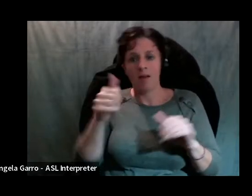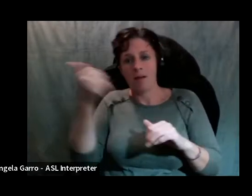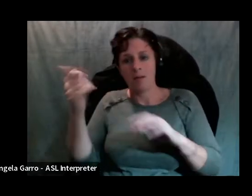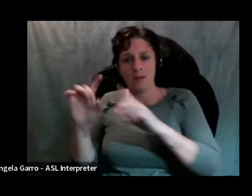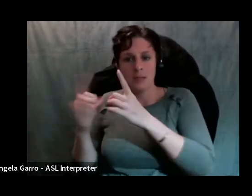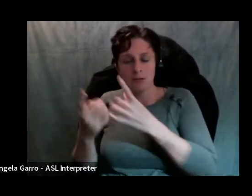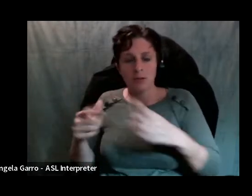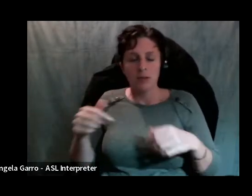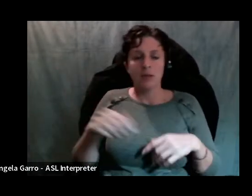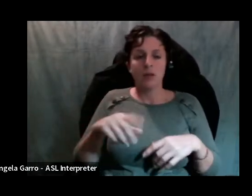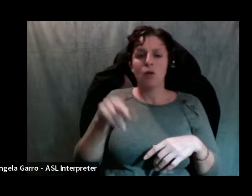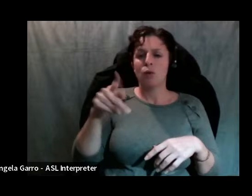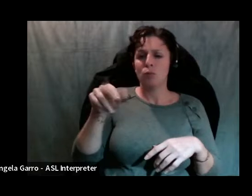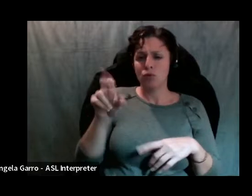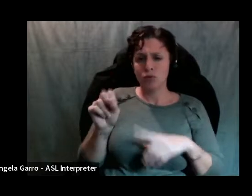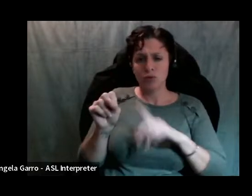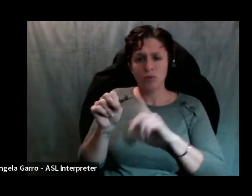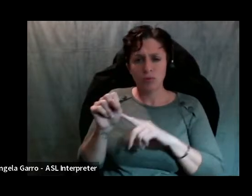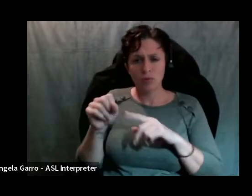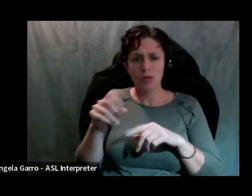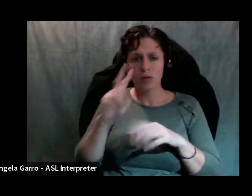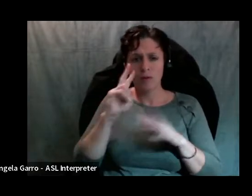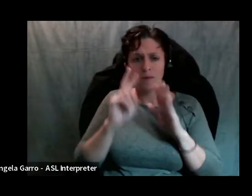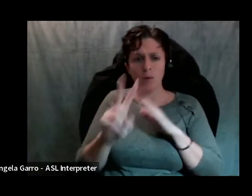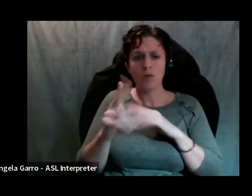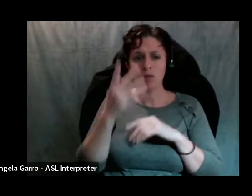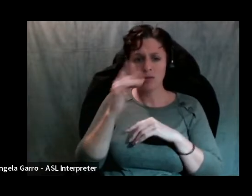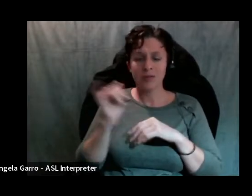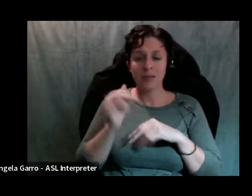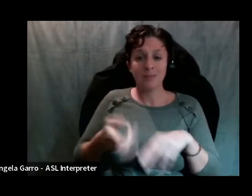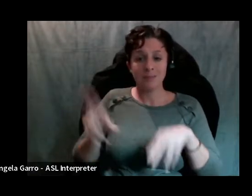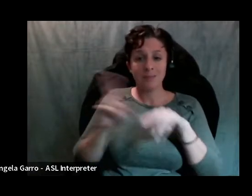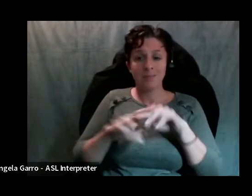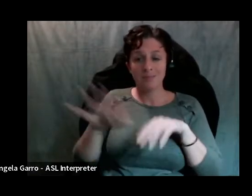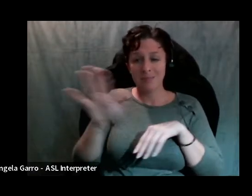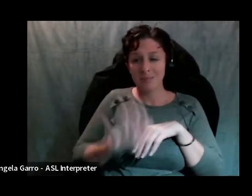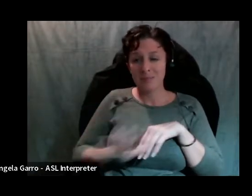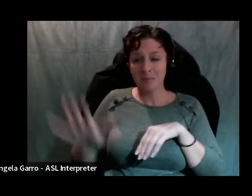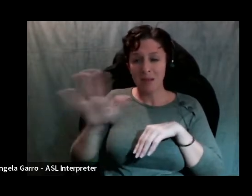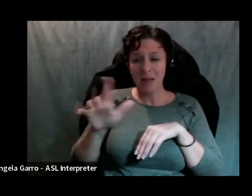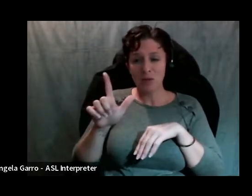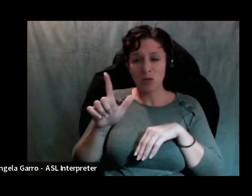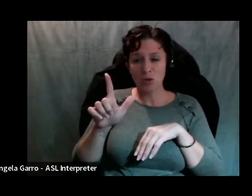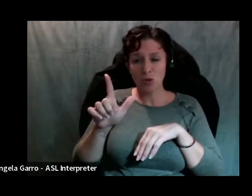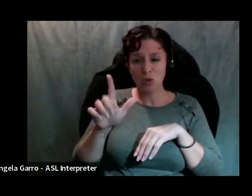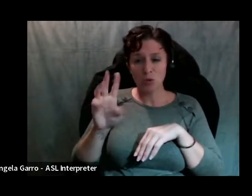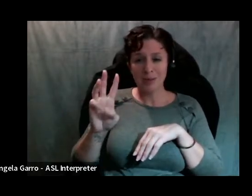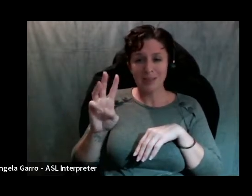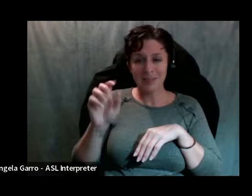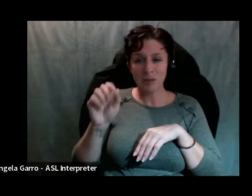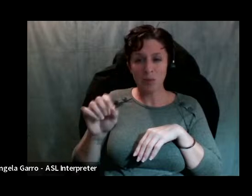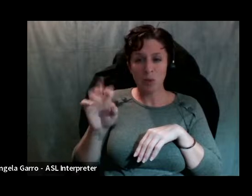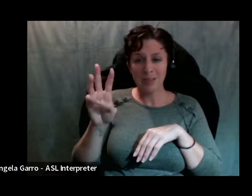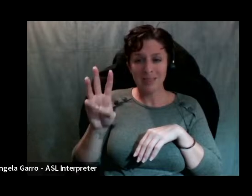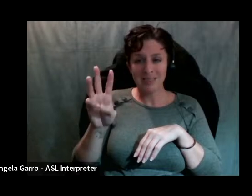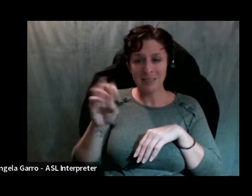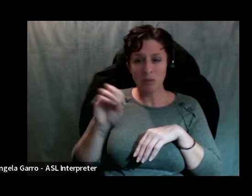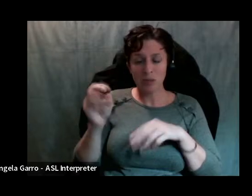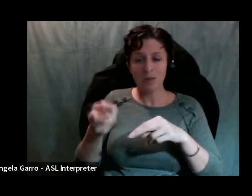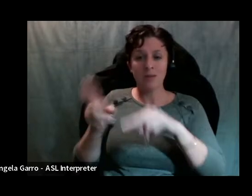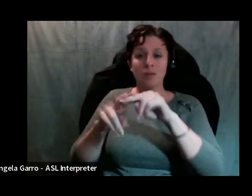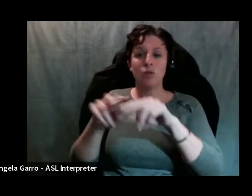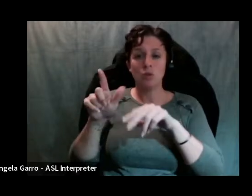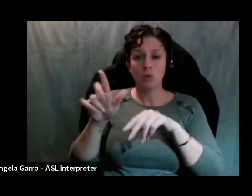the PERS, it looks like in the forecast here, it's going up by about from 26.6% to 27.7,